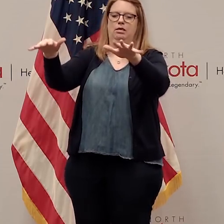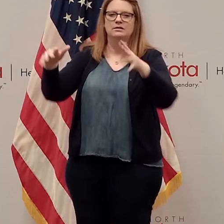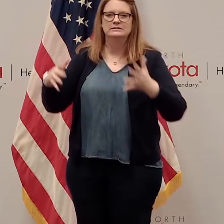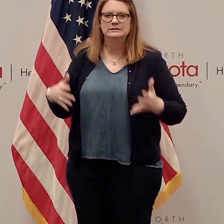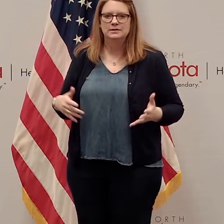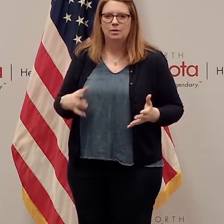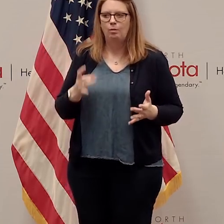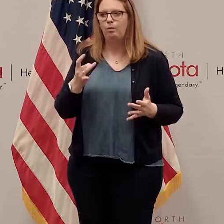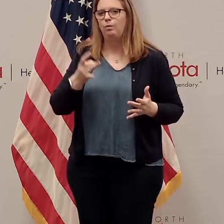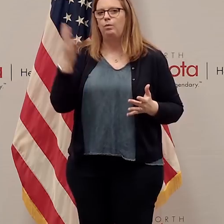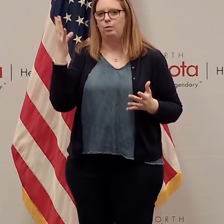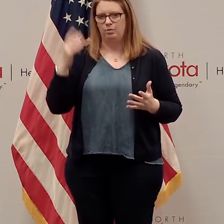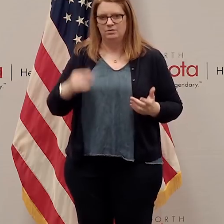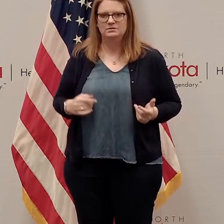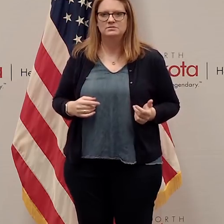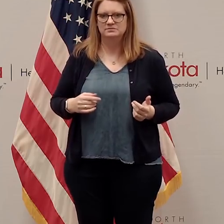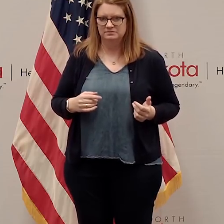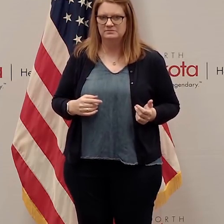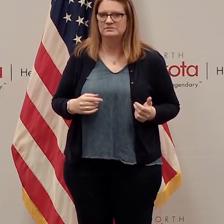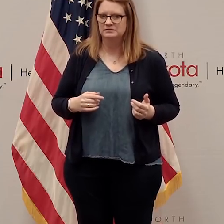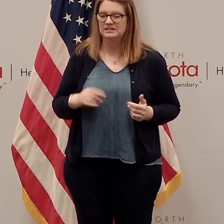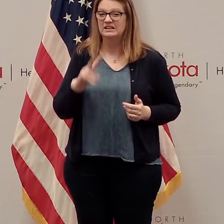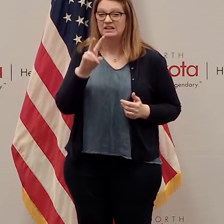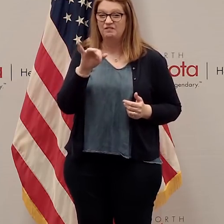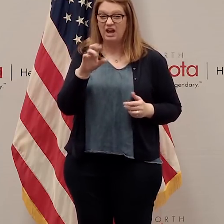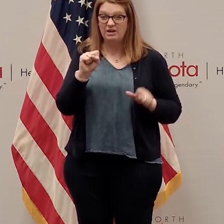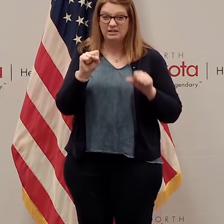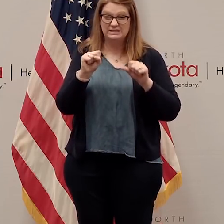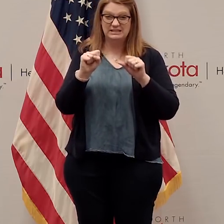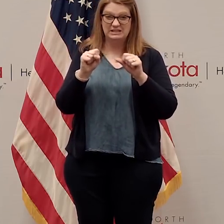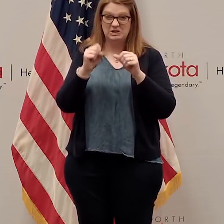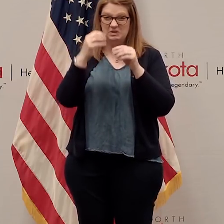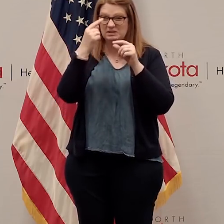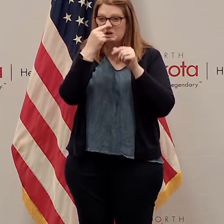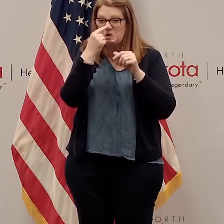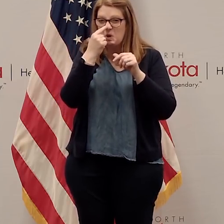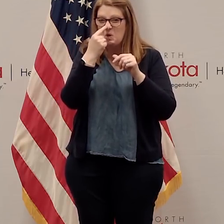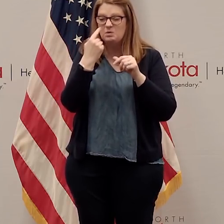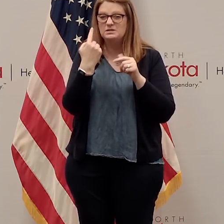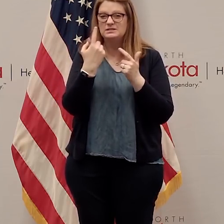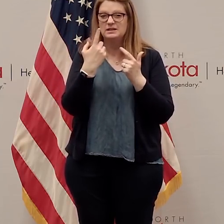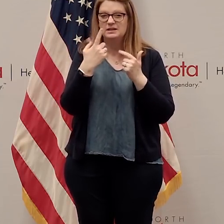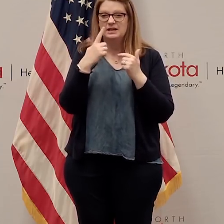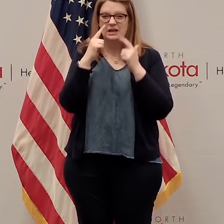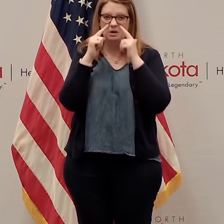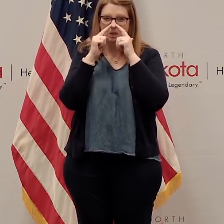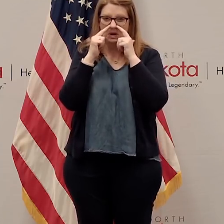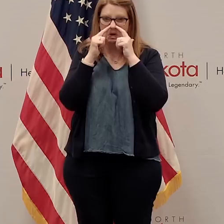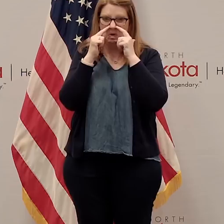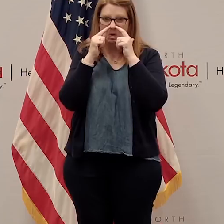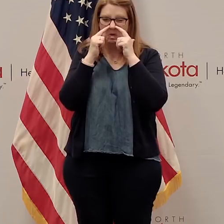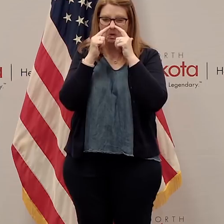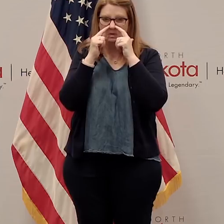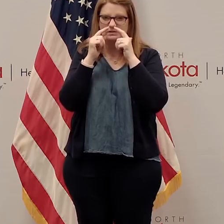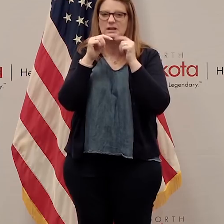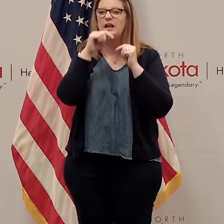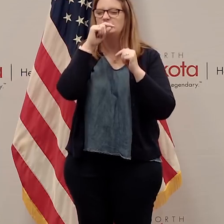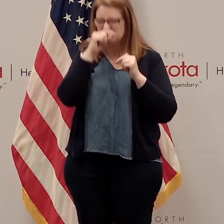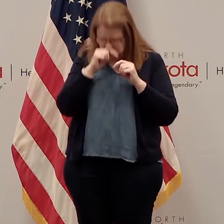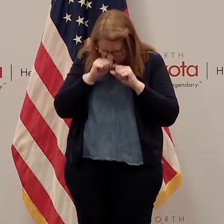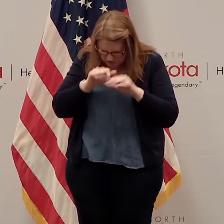contagious, there's a enormous amount of viral load in the nose, and particularly even in the lower nose. That's why now they know that we